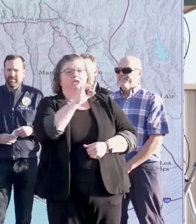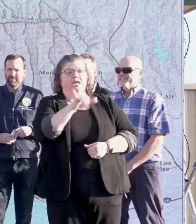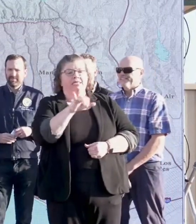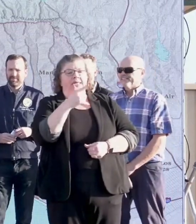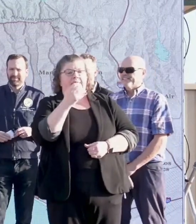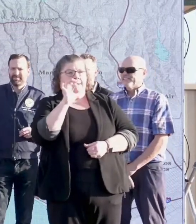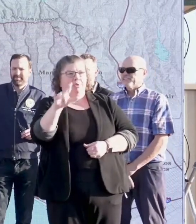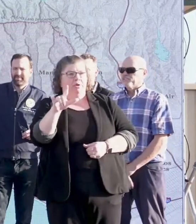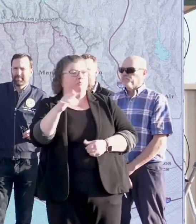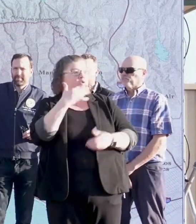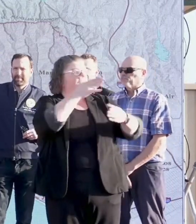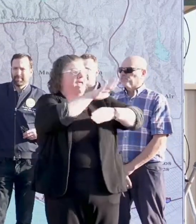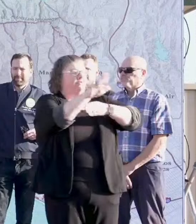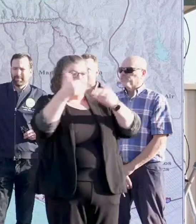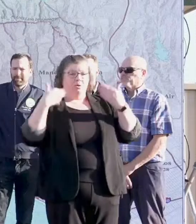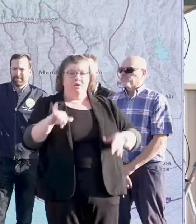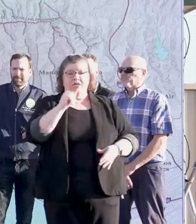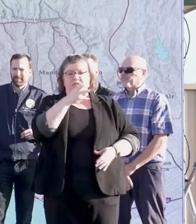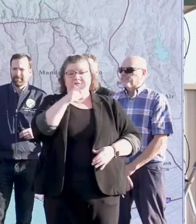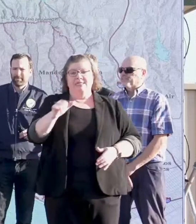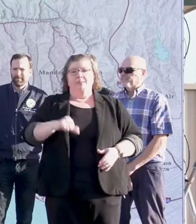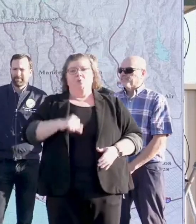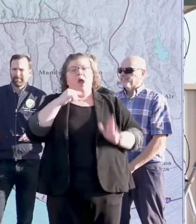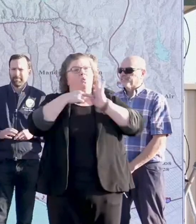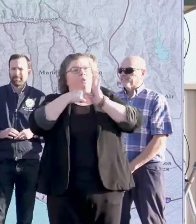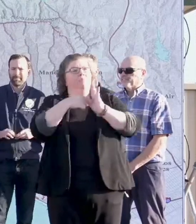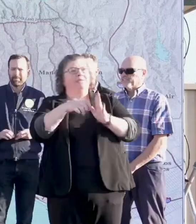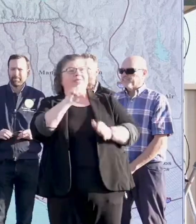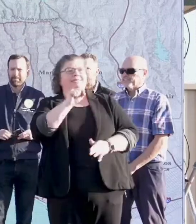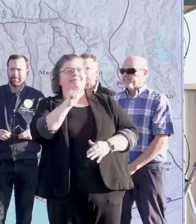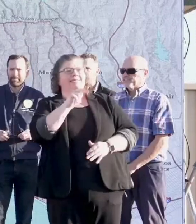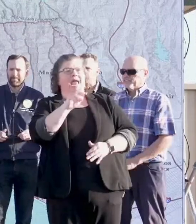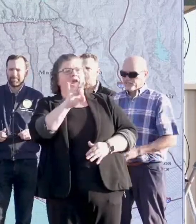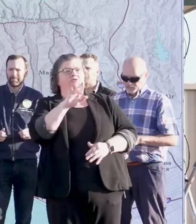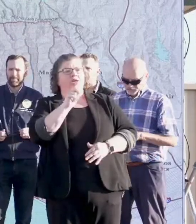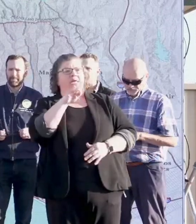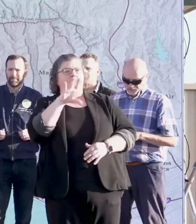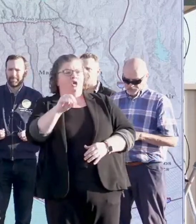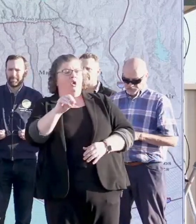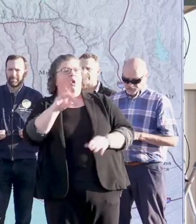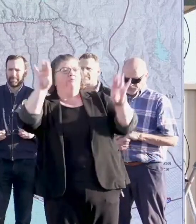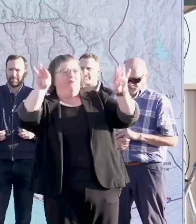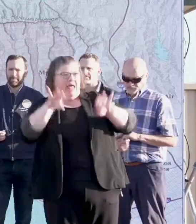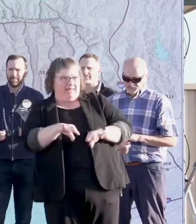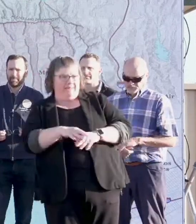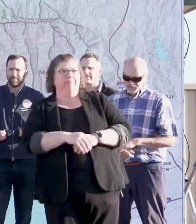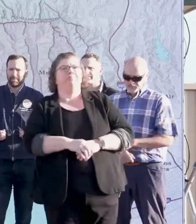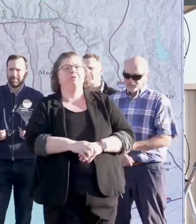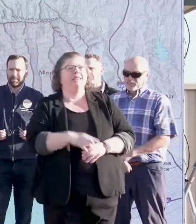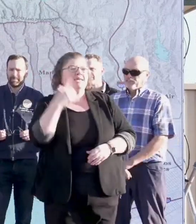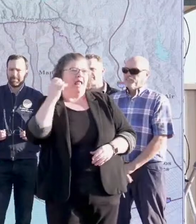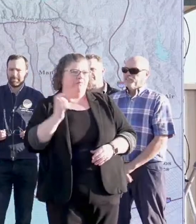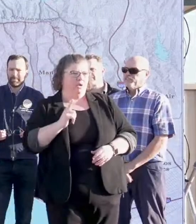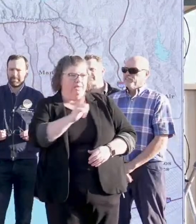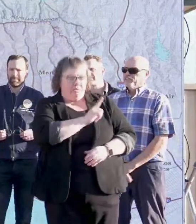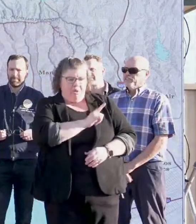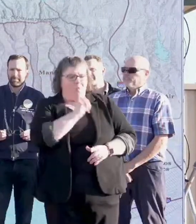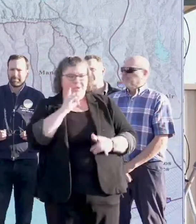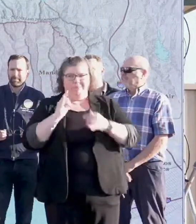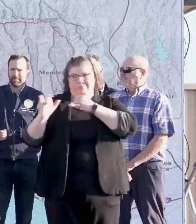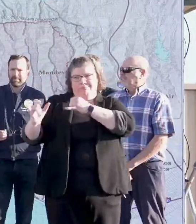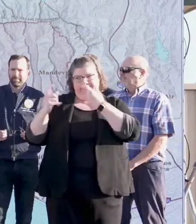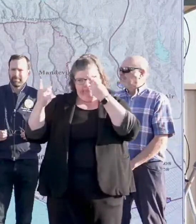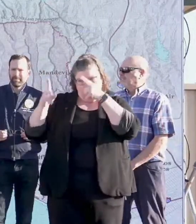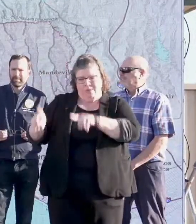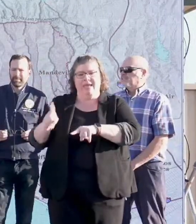Good afternoon, everybody. Jesse Gabriel, proud to represent the San Fernando Valley in the California legislature. And let me just echo Senator Allen's comments. We can't say it